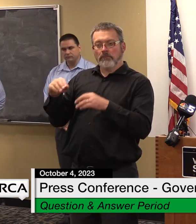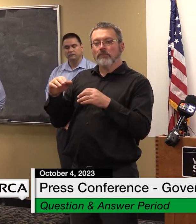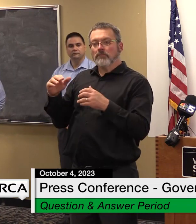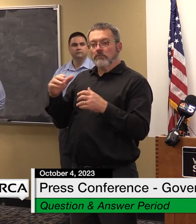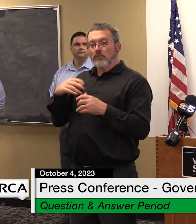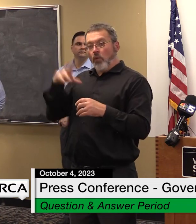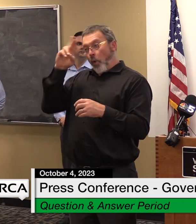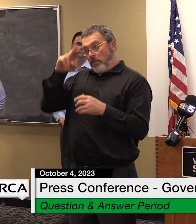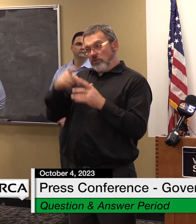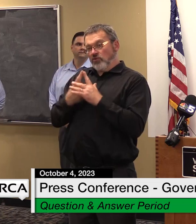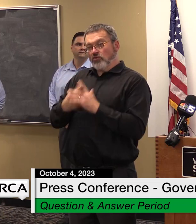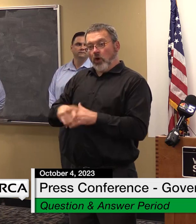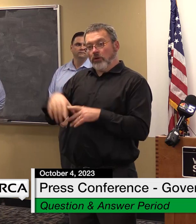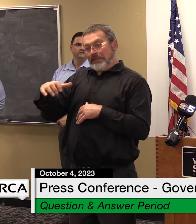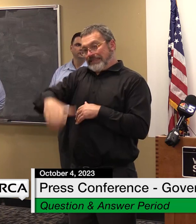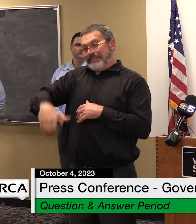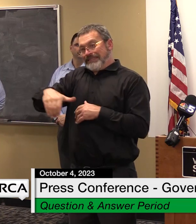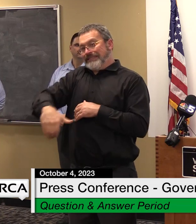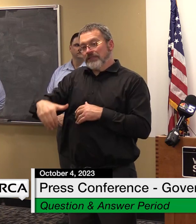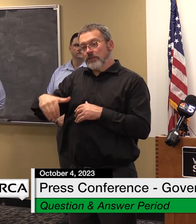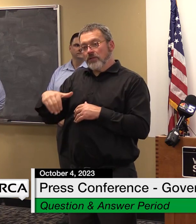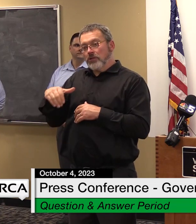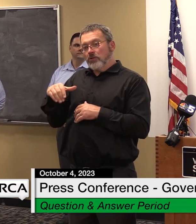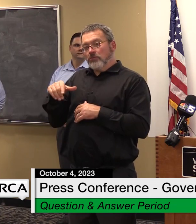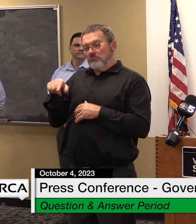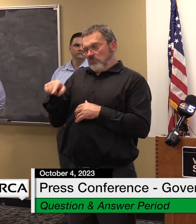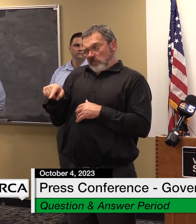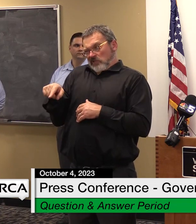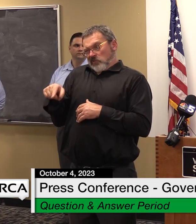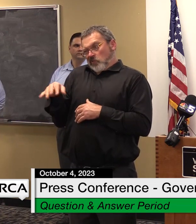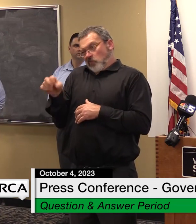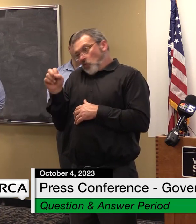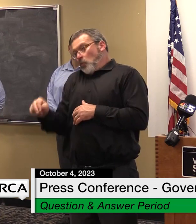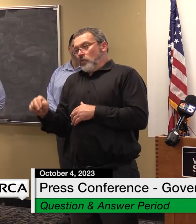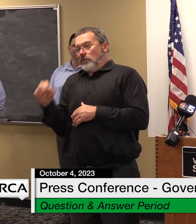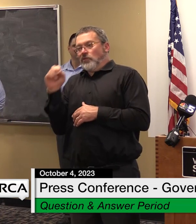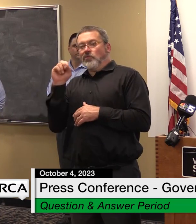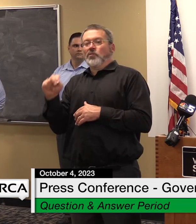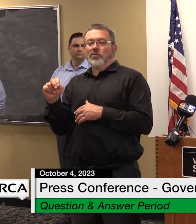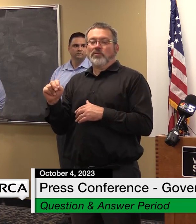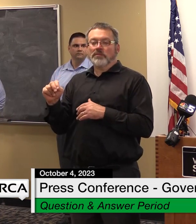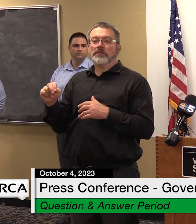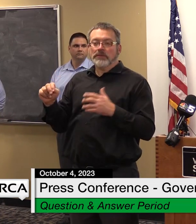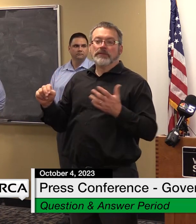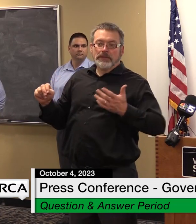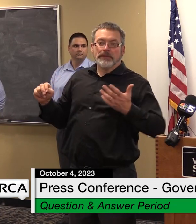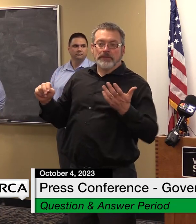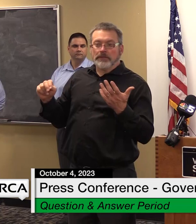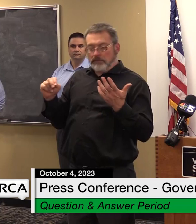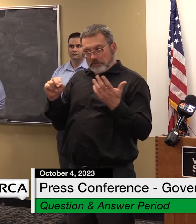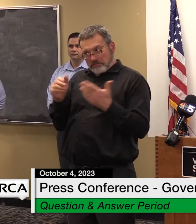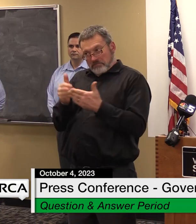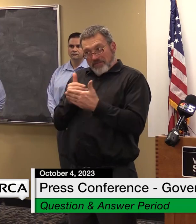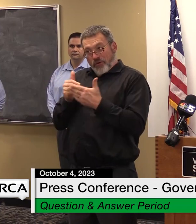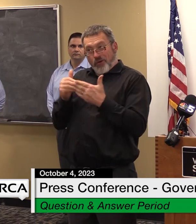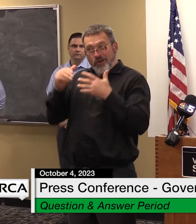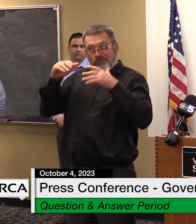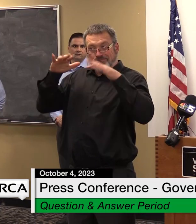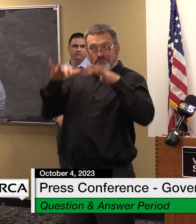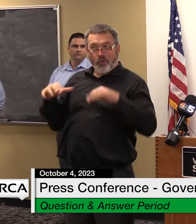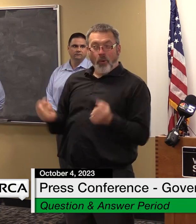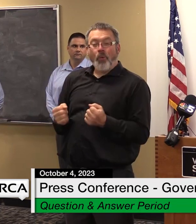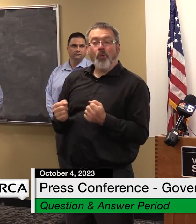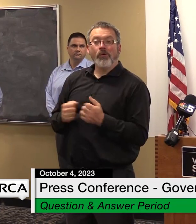on the infrastructure work in a very short period of time and get people in before hard, cold weather hits. And